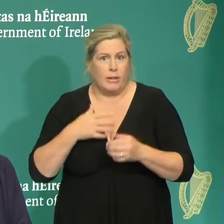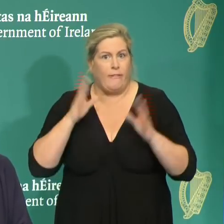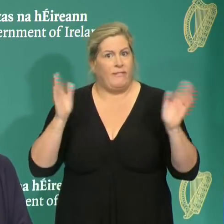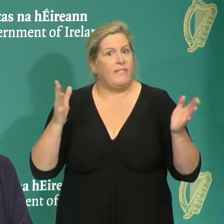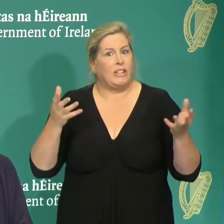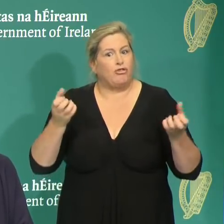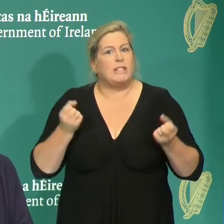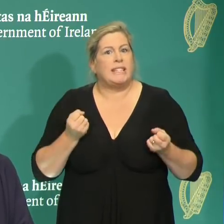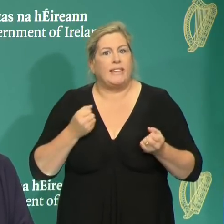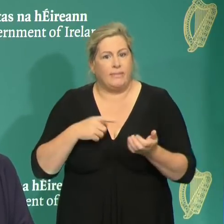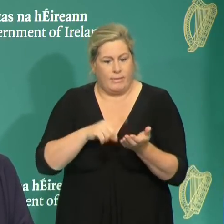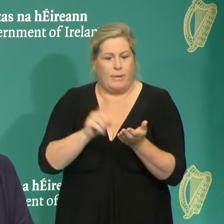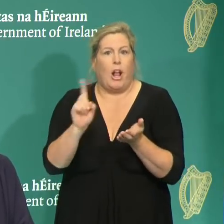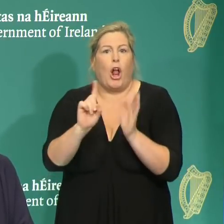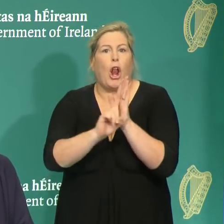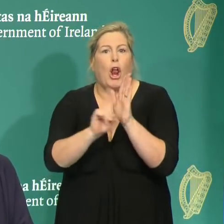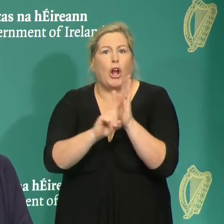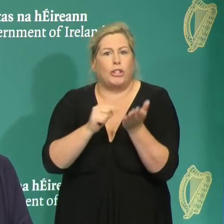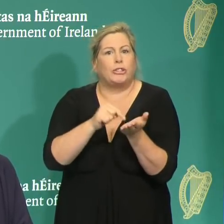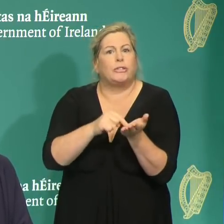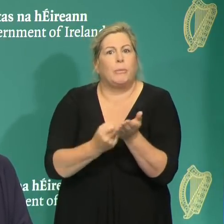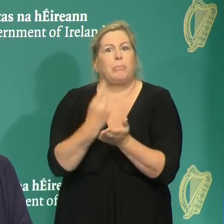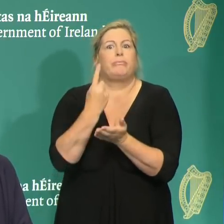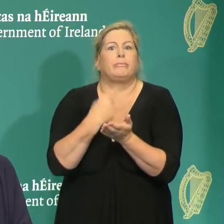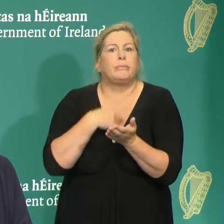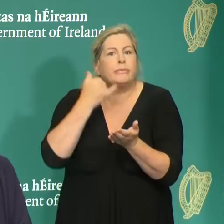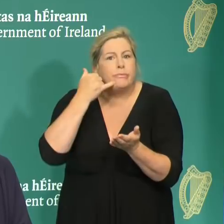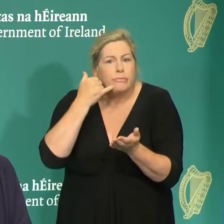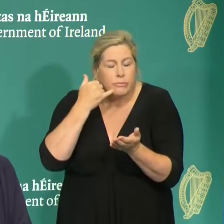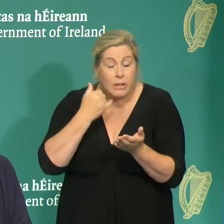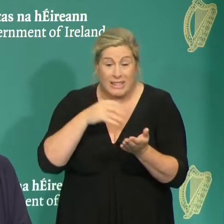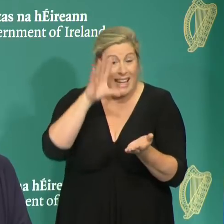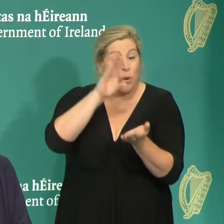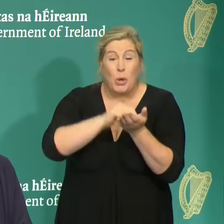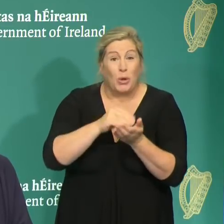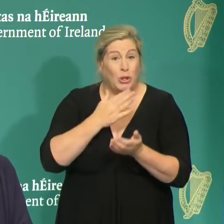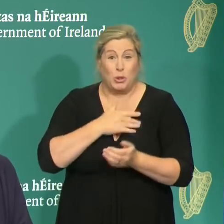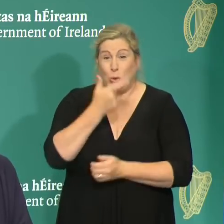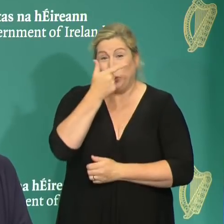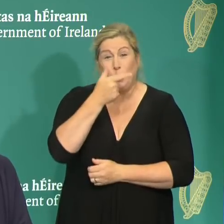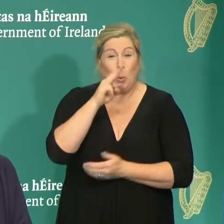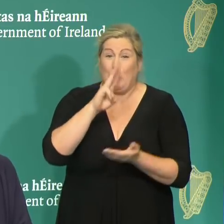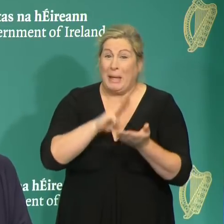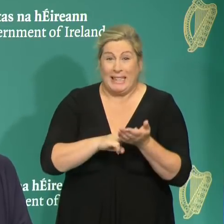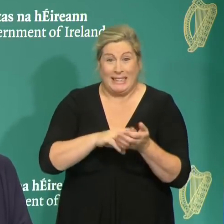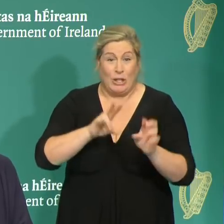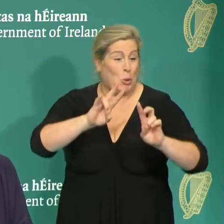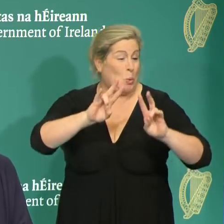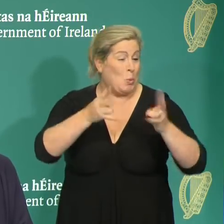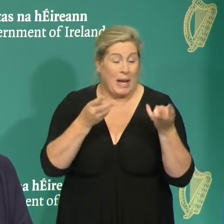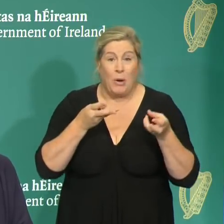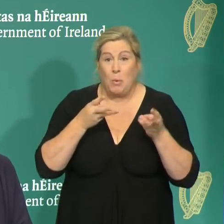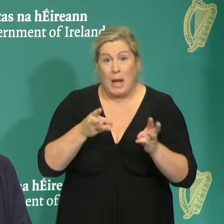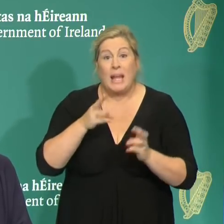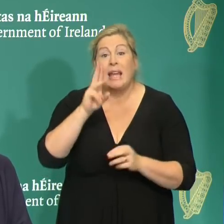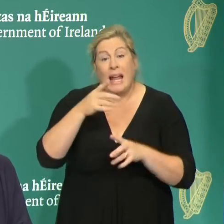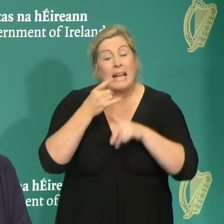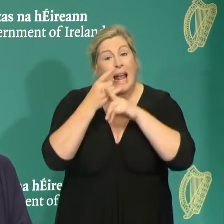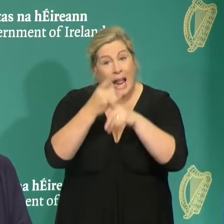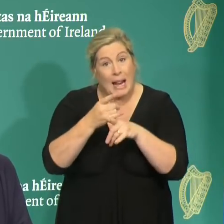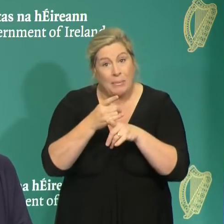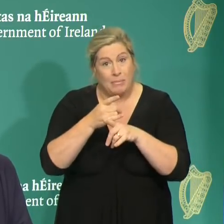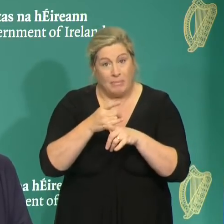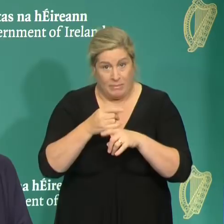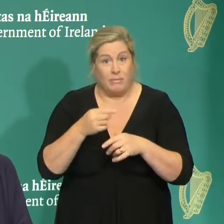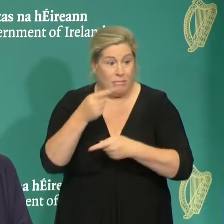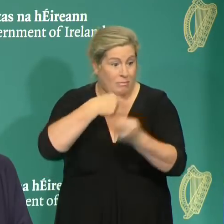alert. Downloading and installing the app takes 2 minutes and is a simple and effective way that you can help in the fight